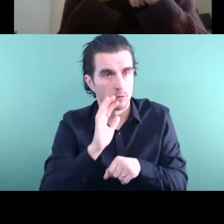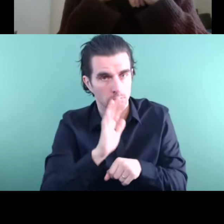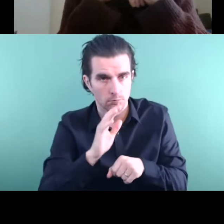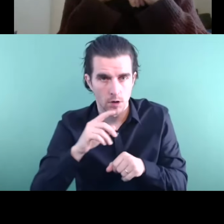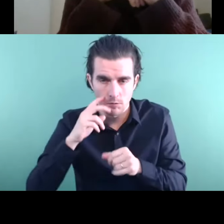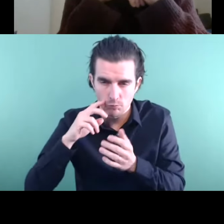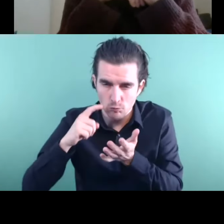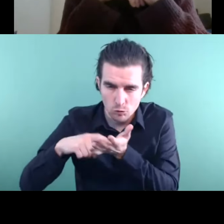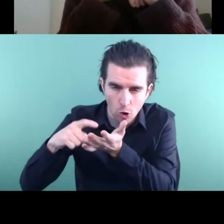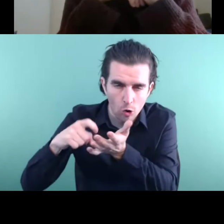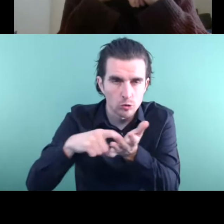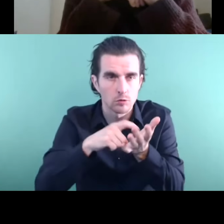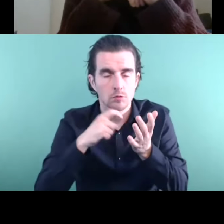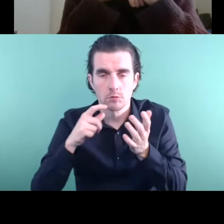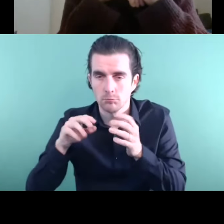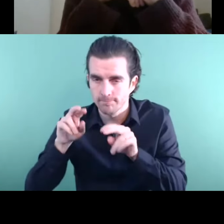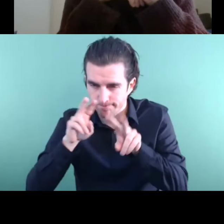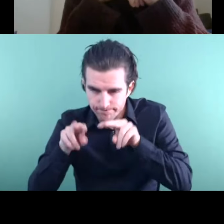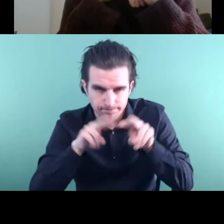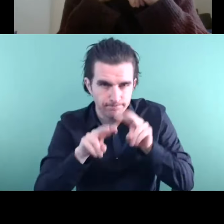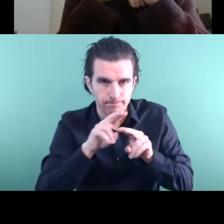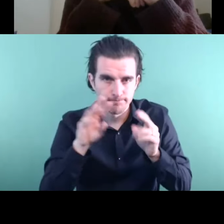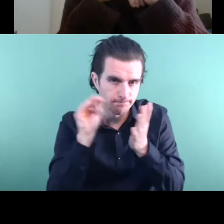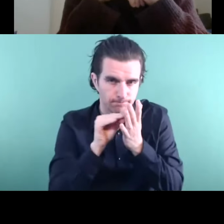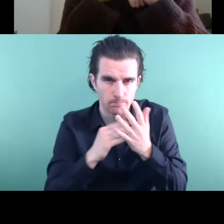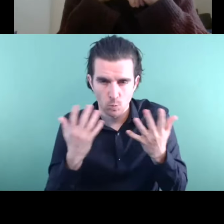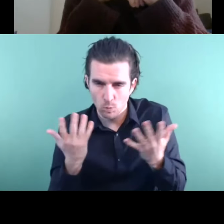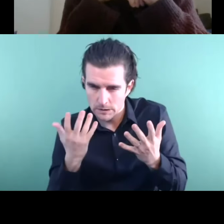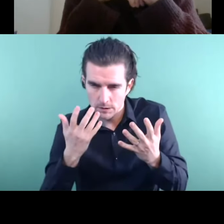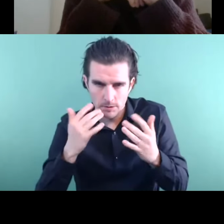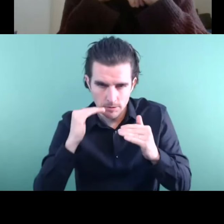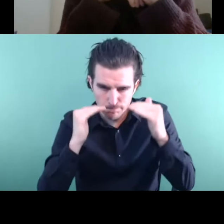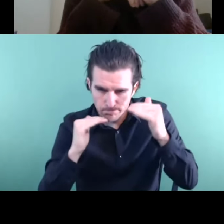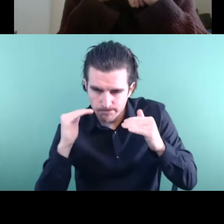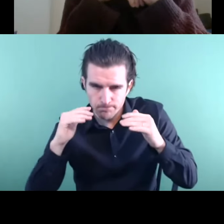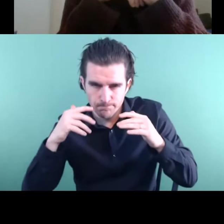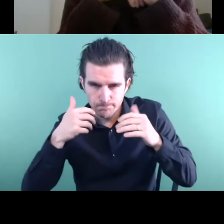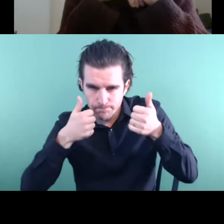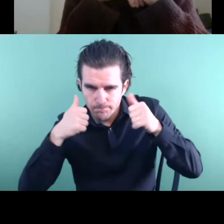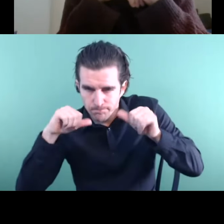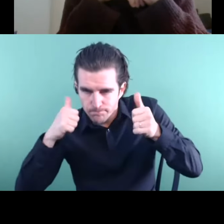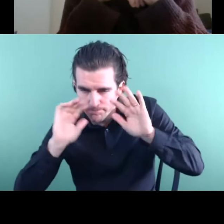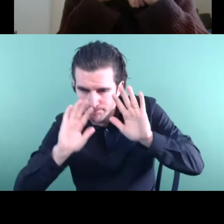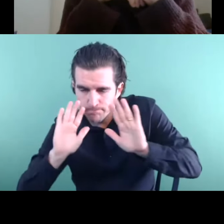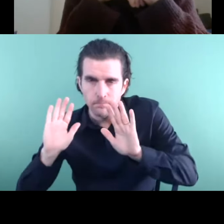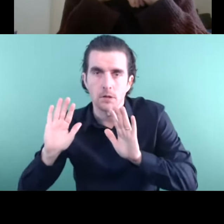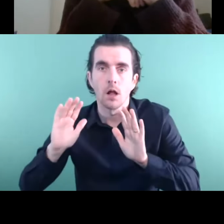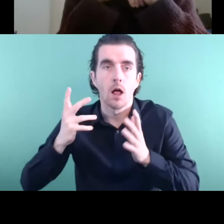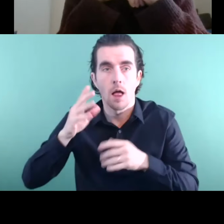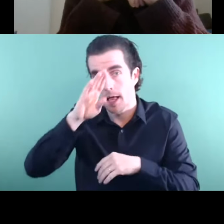organizations. The issues for me, having been an academic in policy, is that most academics have quite